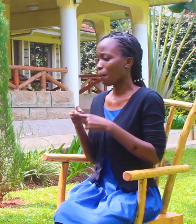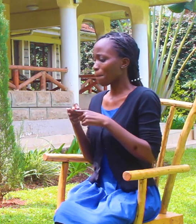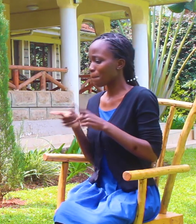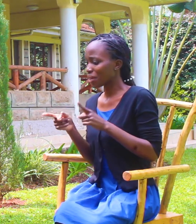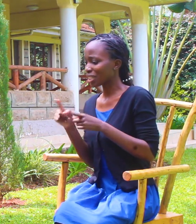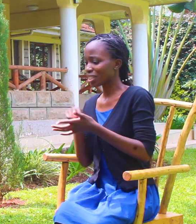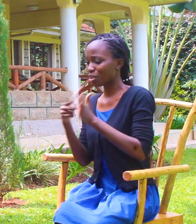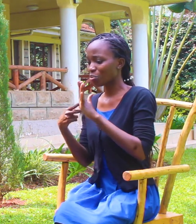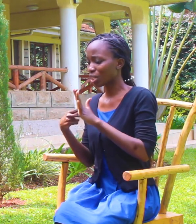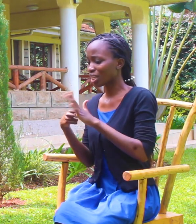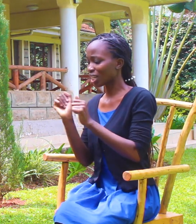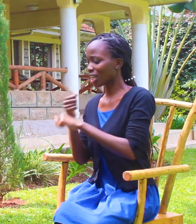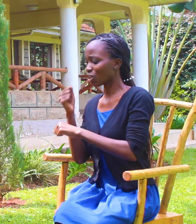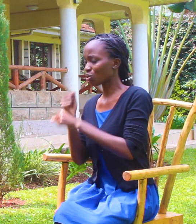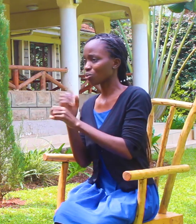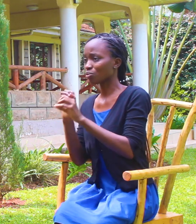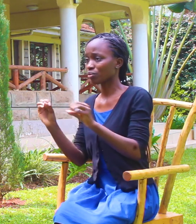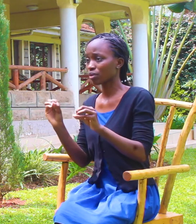do. So I created some confidence in her